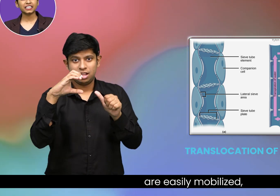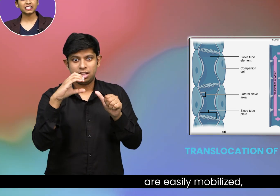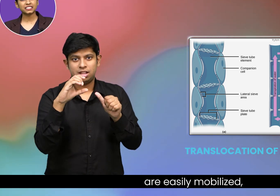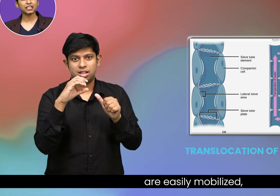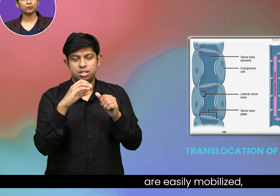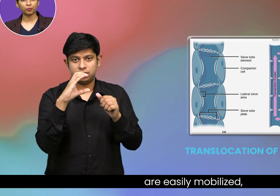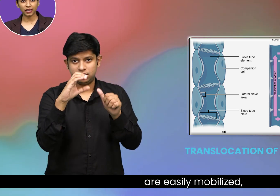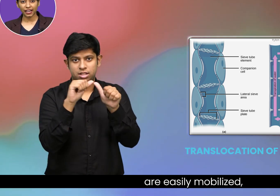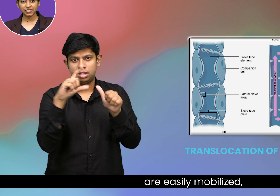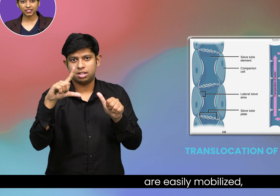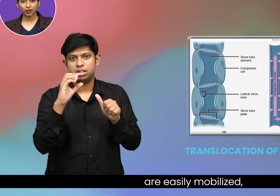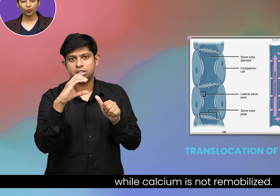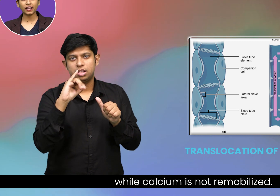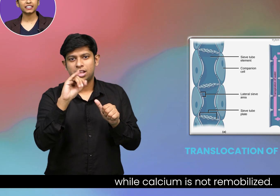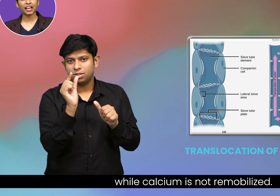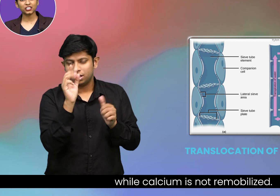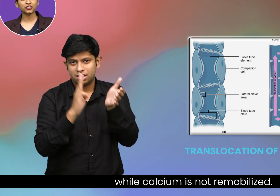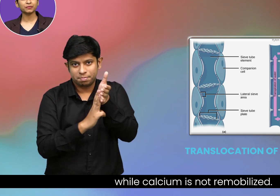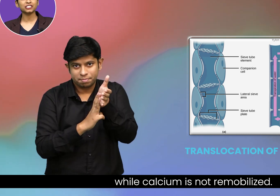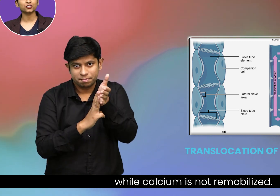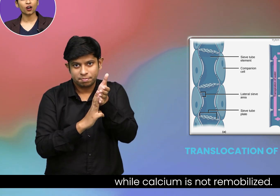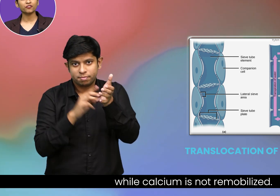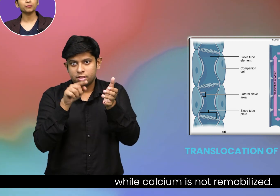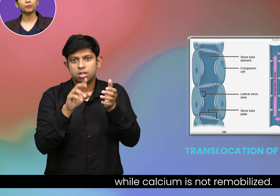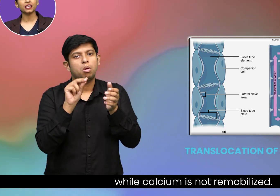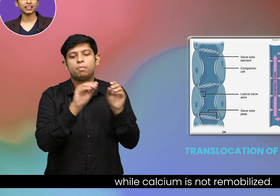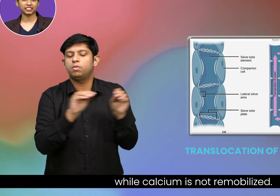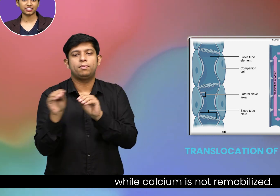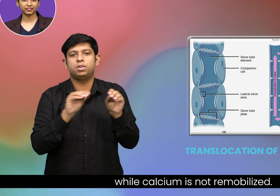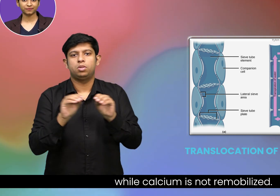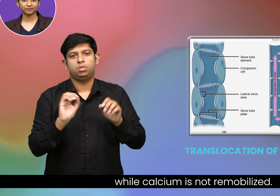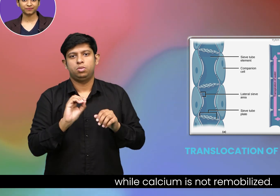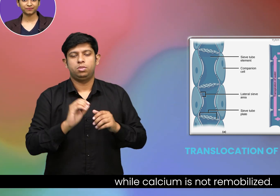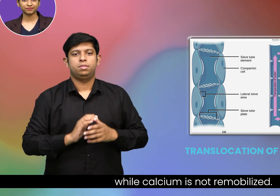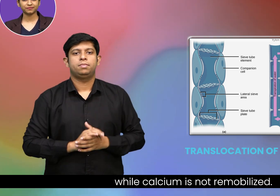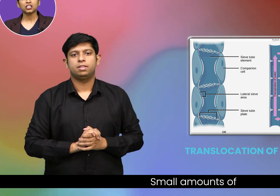are easily mobilized while calcium is not remobilized.